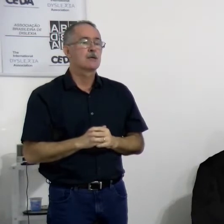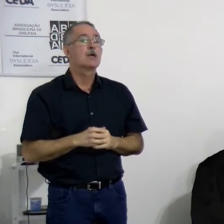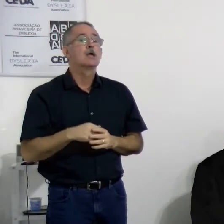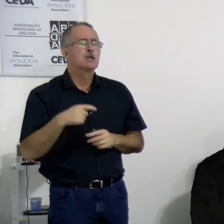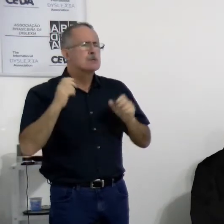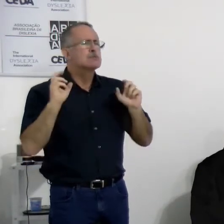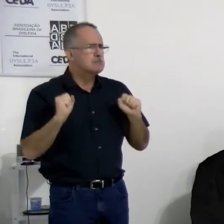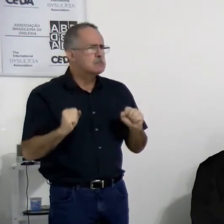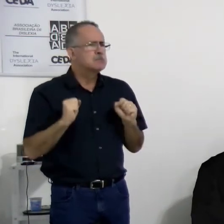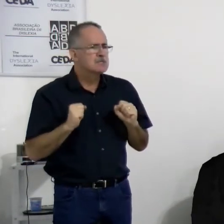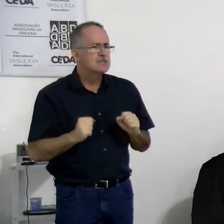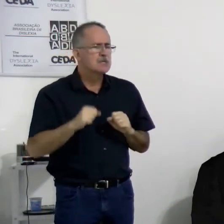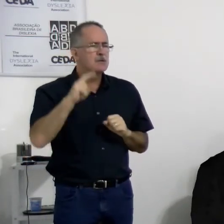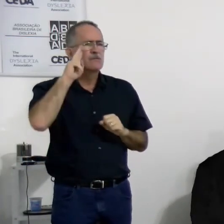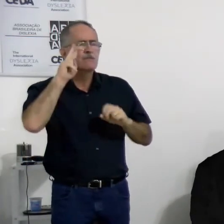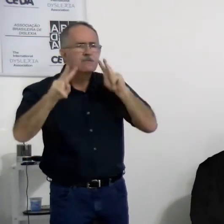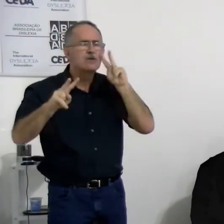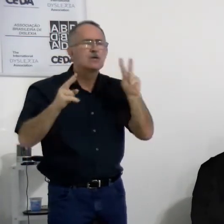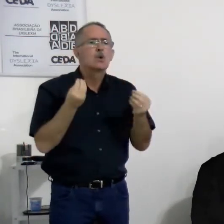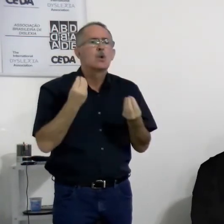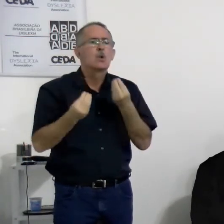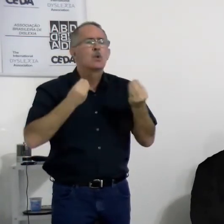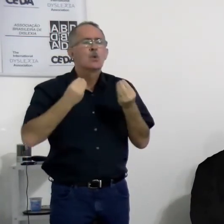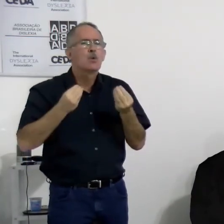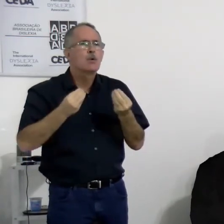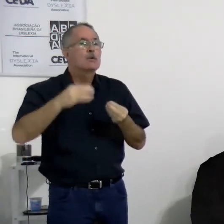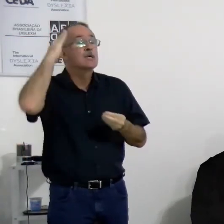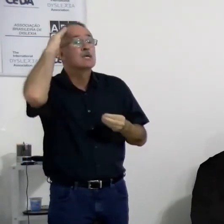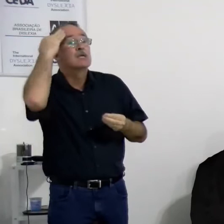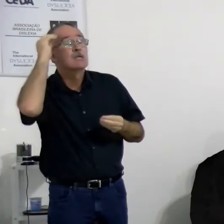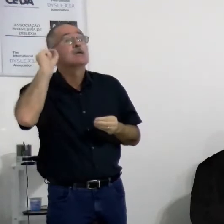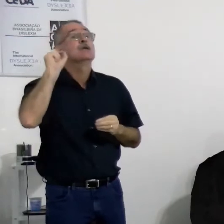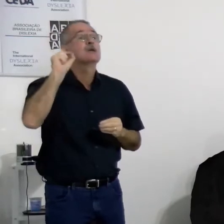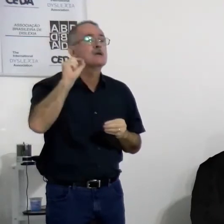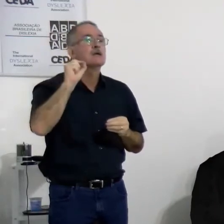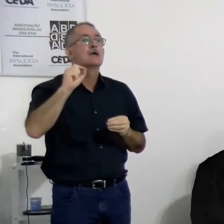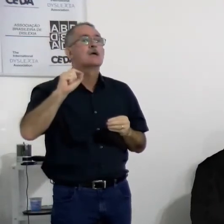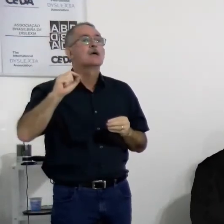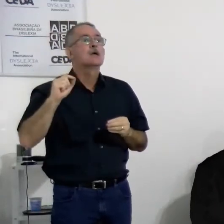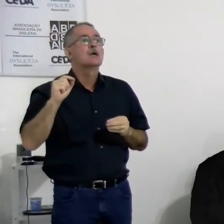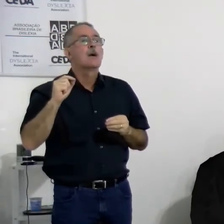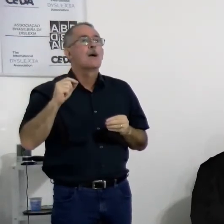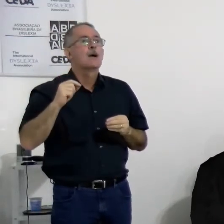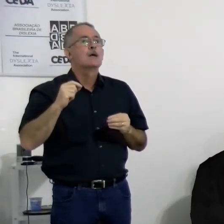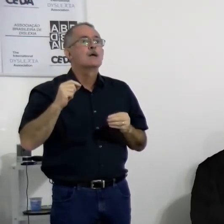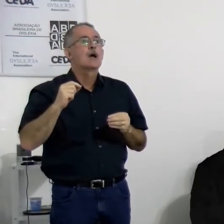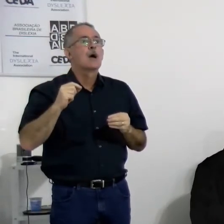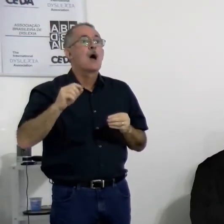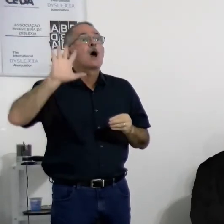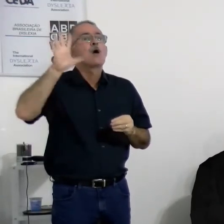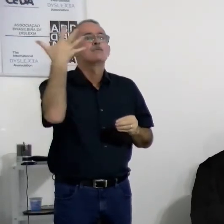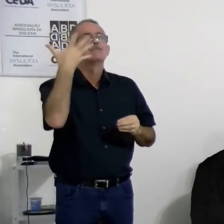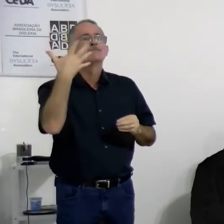use spoken language as a tool for understanding who is at risk for having dyslexia.